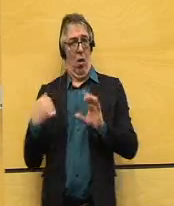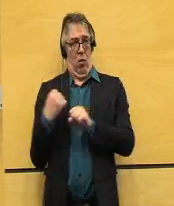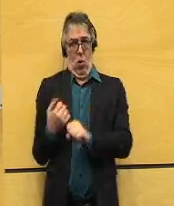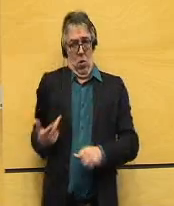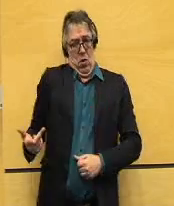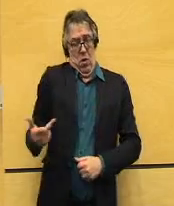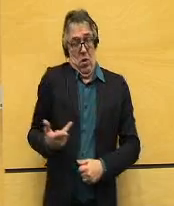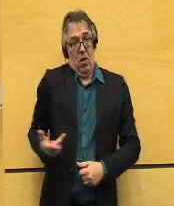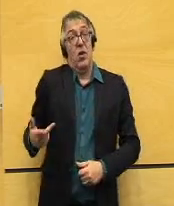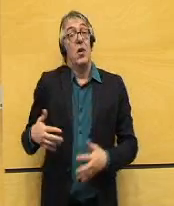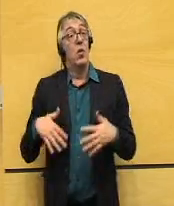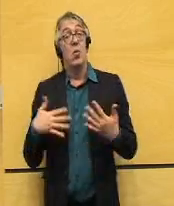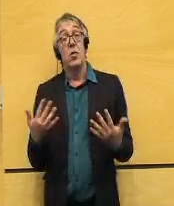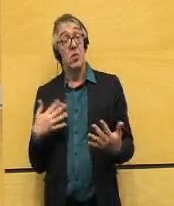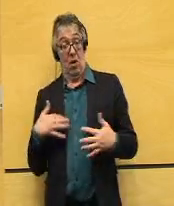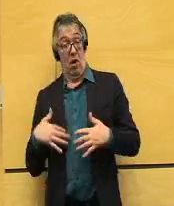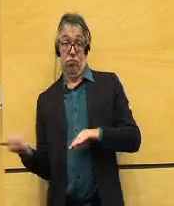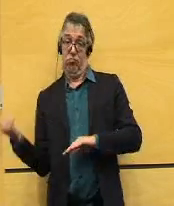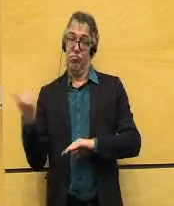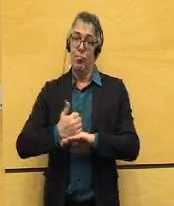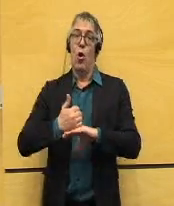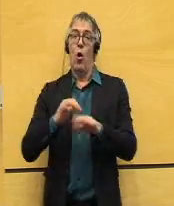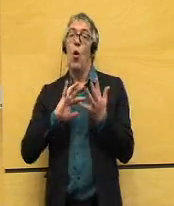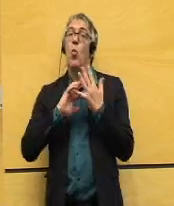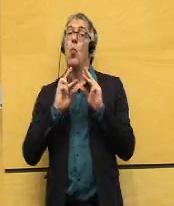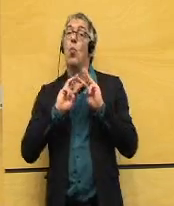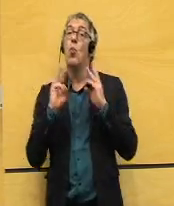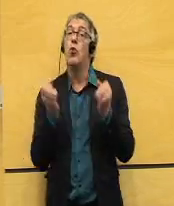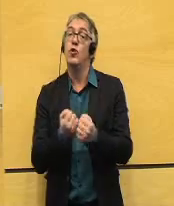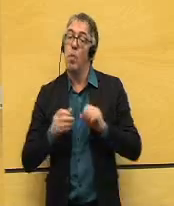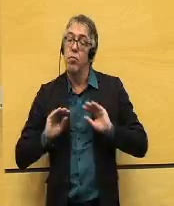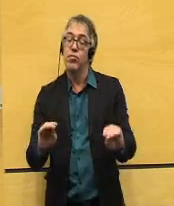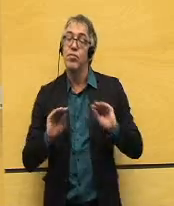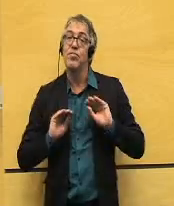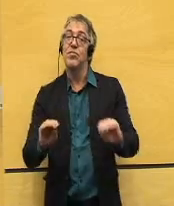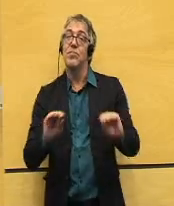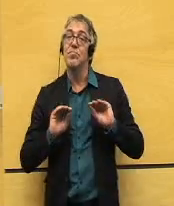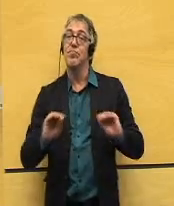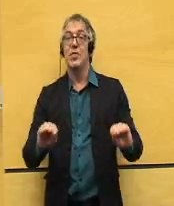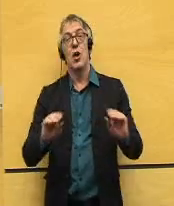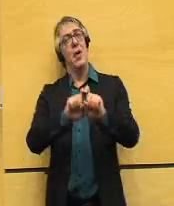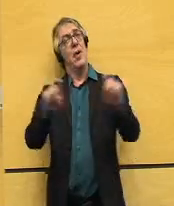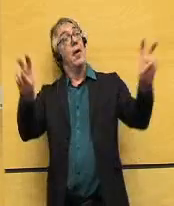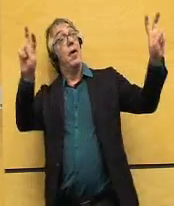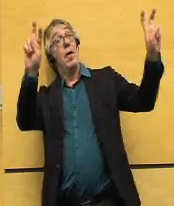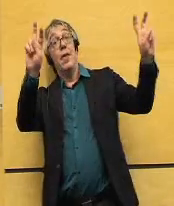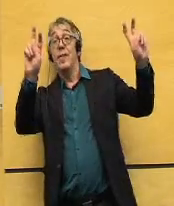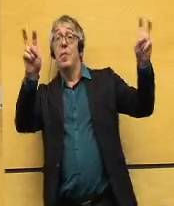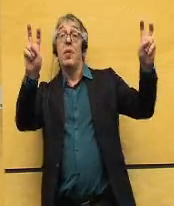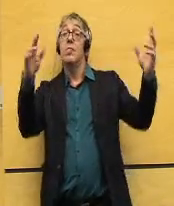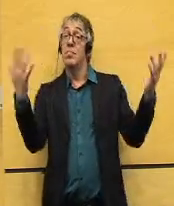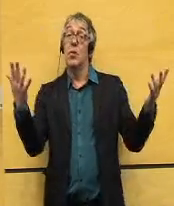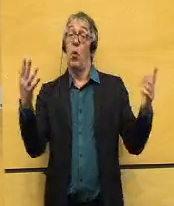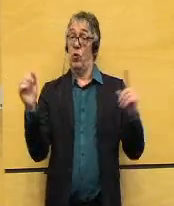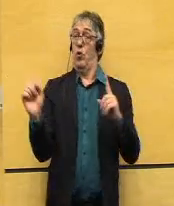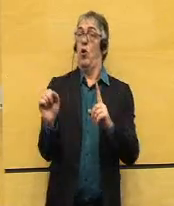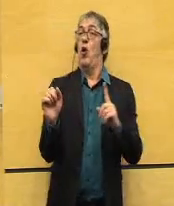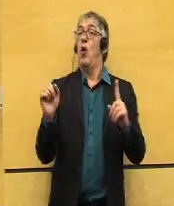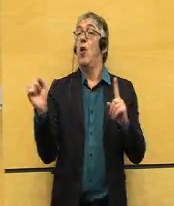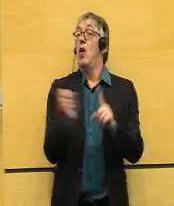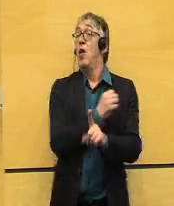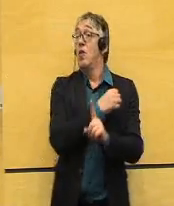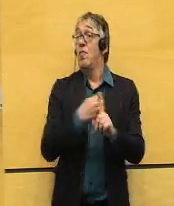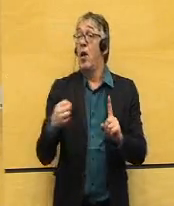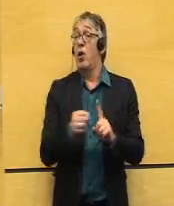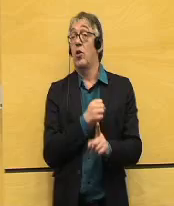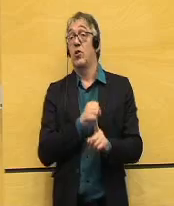organizing workshops to provide knowledge and raise awareness on the issues of violence and abuse on women